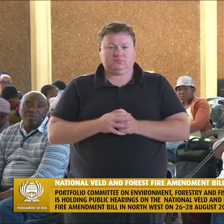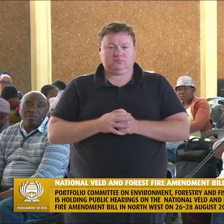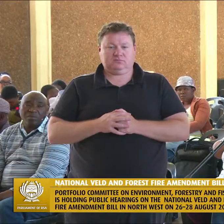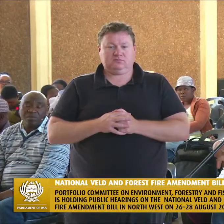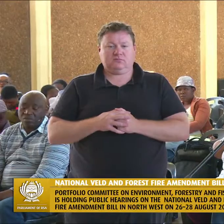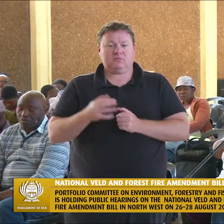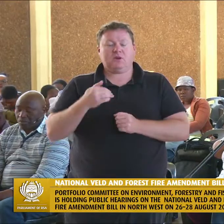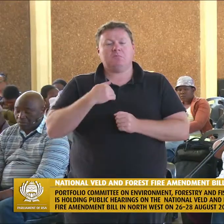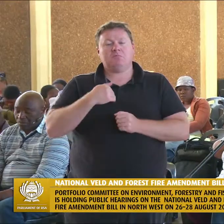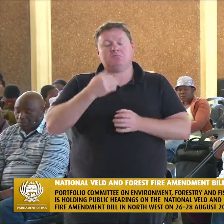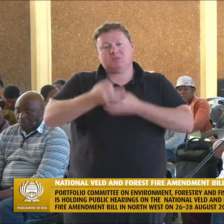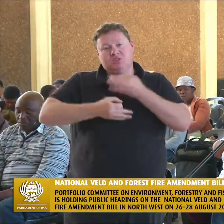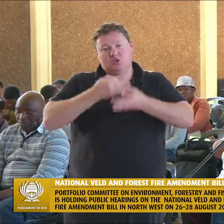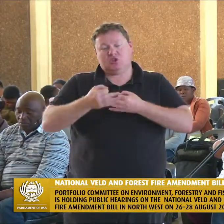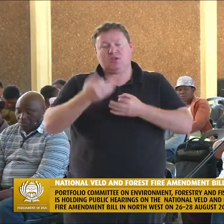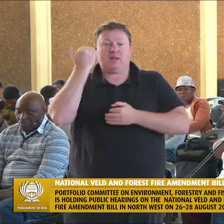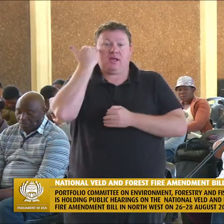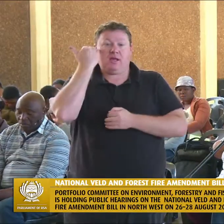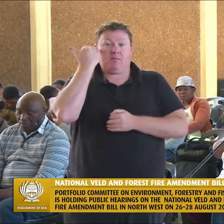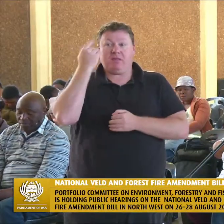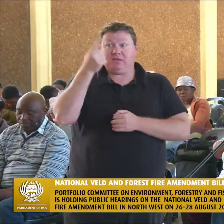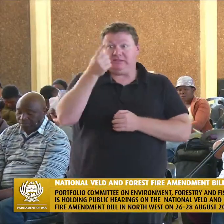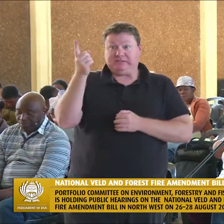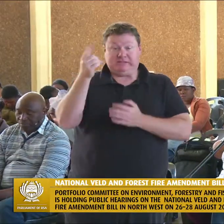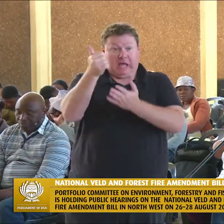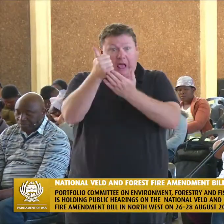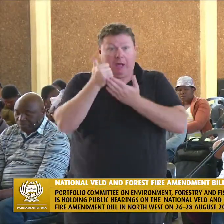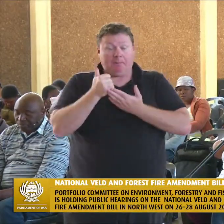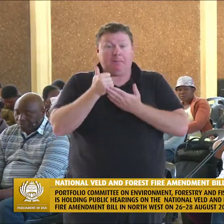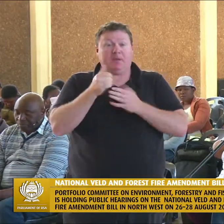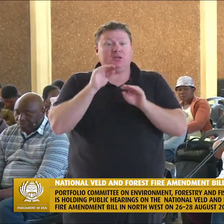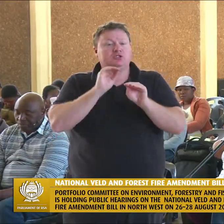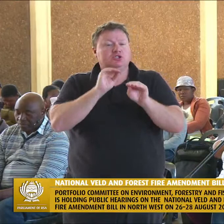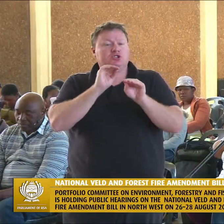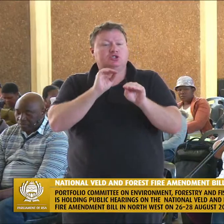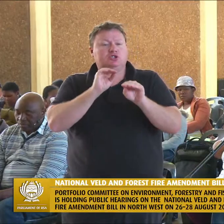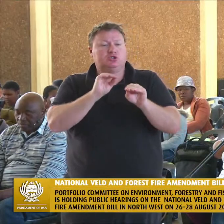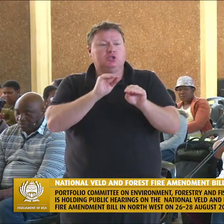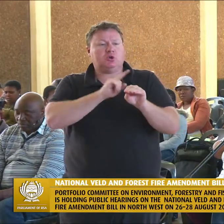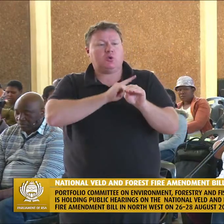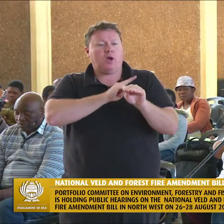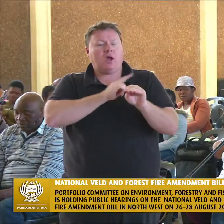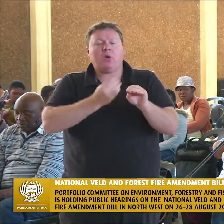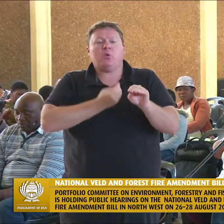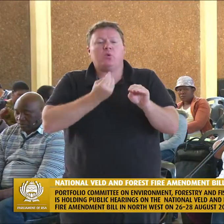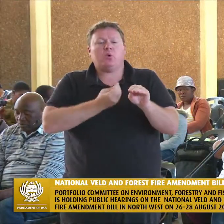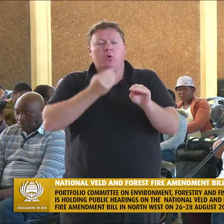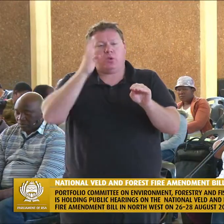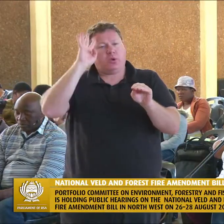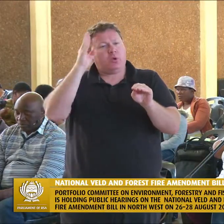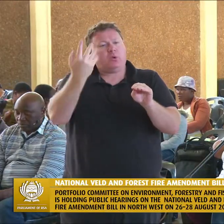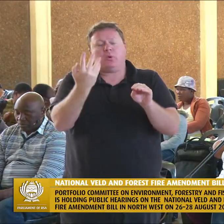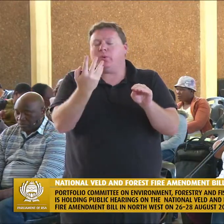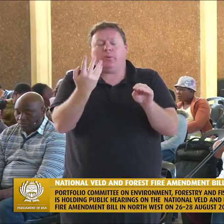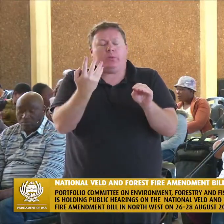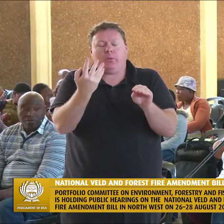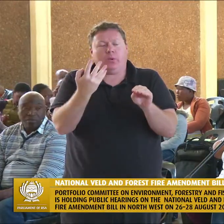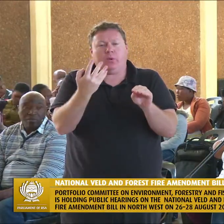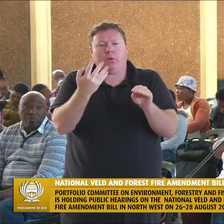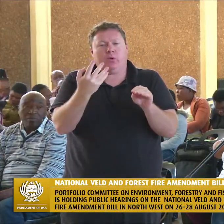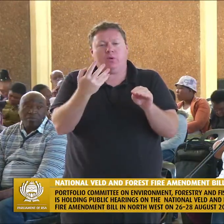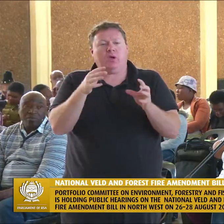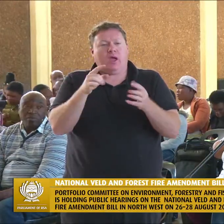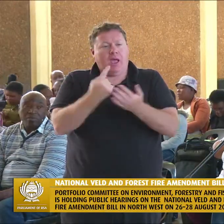i'm suggesting that the government should assist in terms of trainings because some youth are not aware of such things